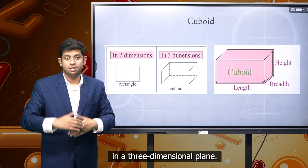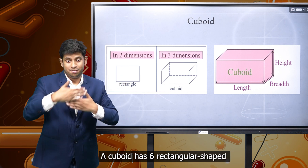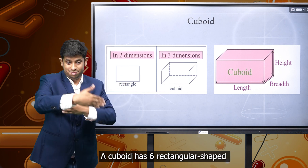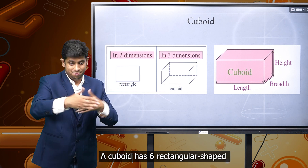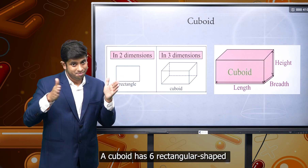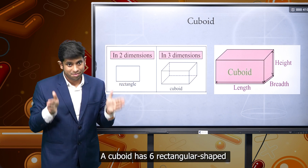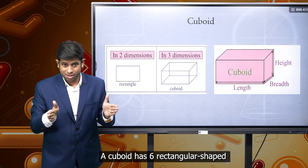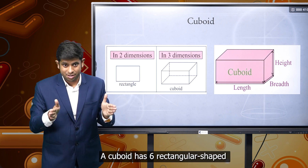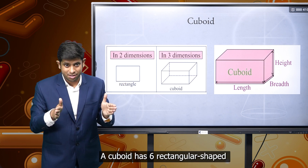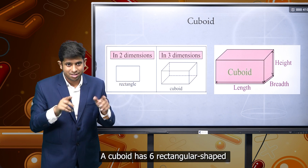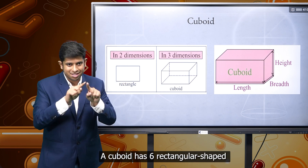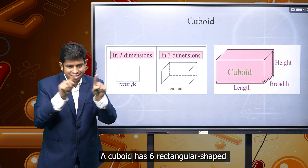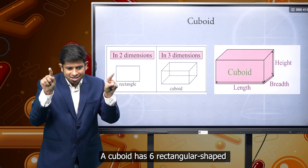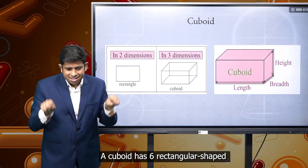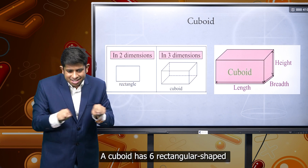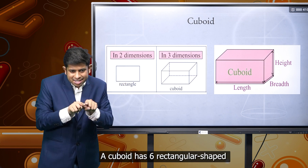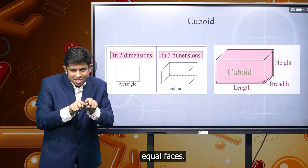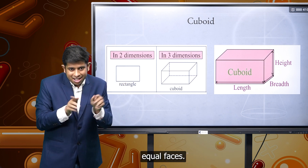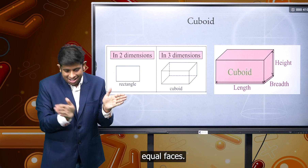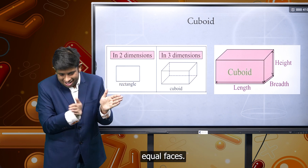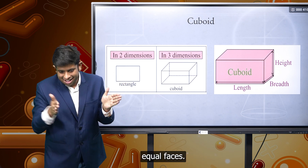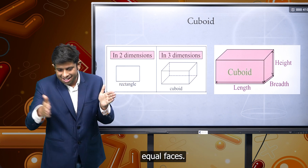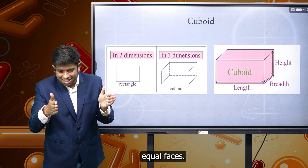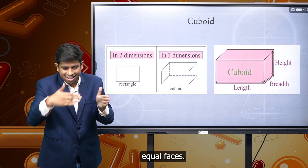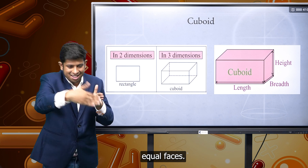A cuboid has six rectangular-shaped equal faces.